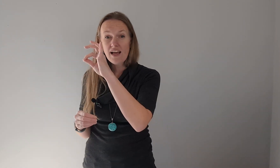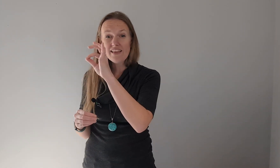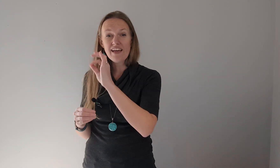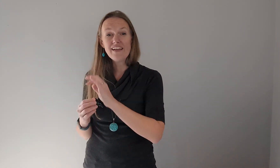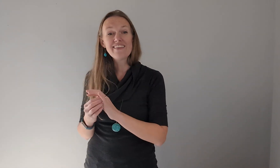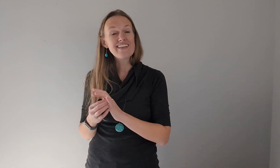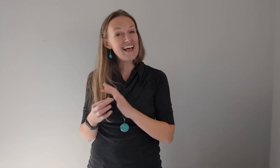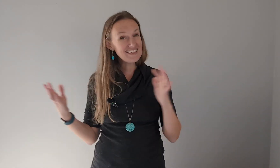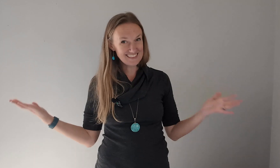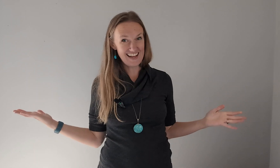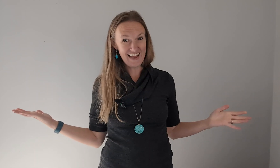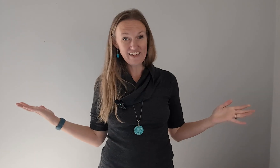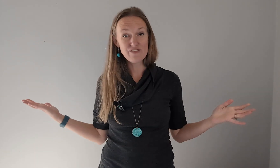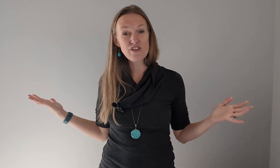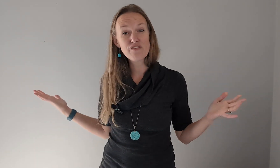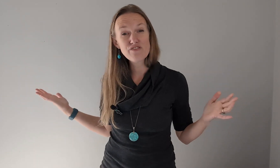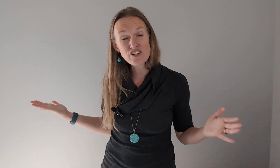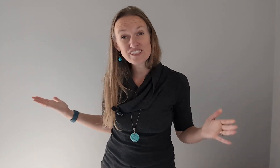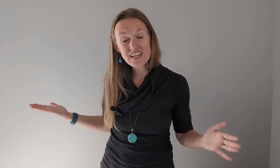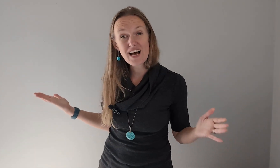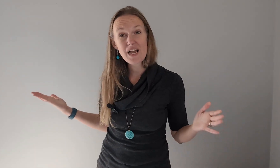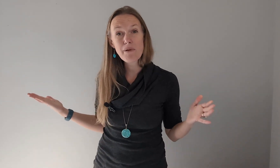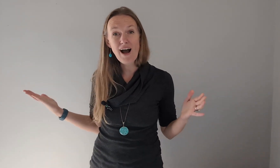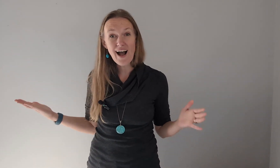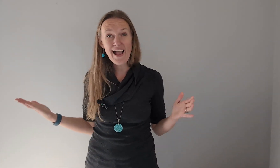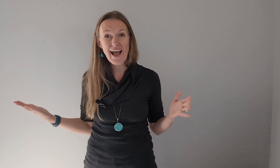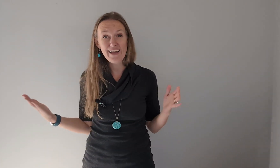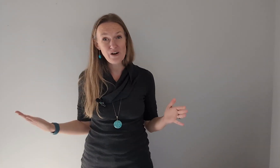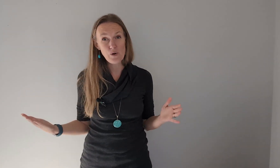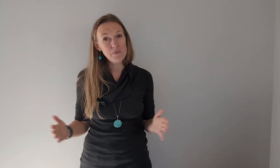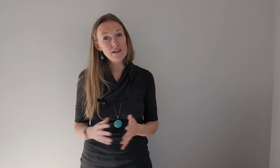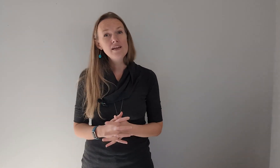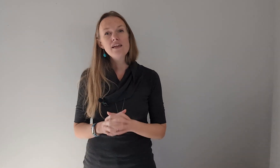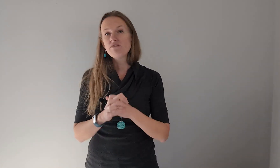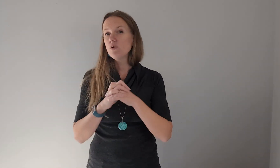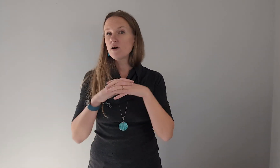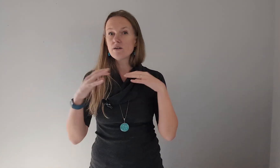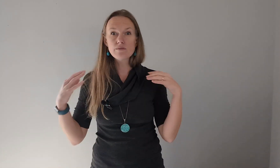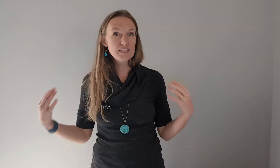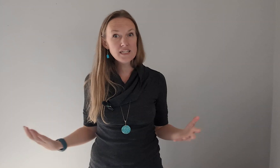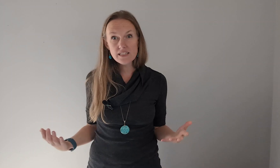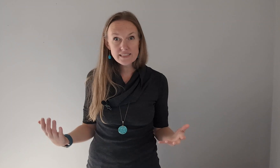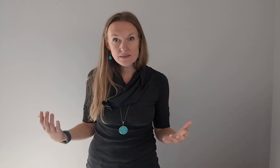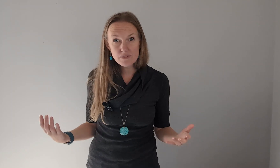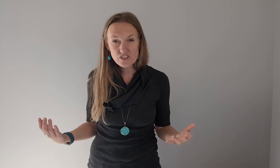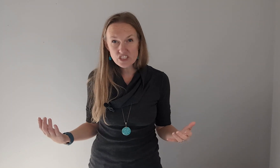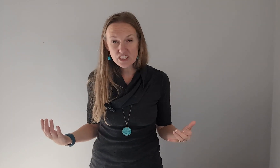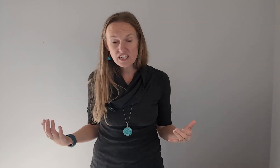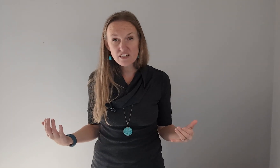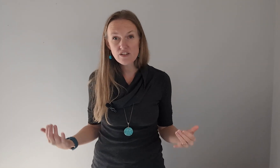And then the last line, for the first time I had hope. If you want a really simple version here, you